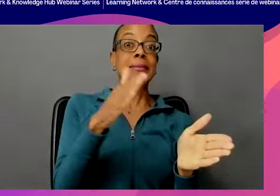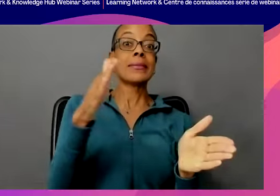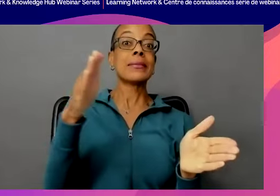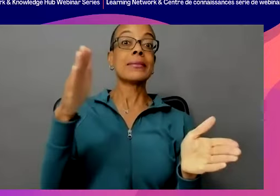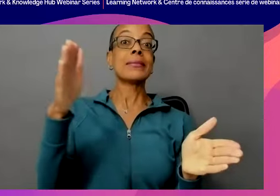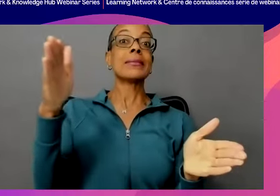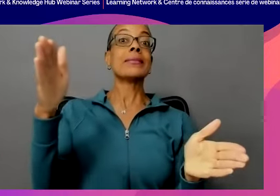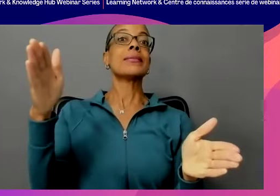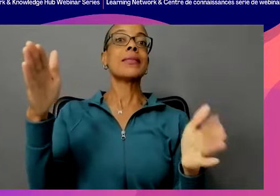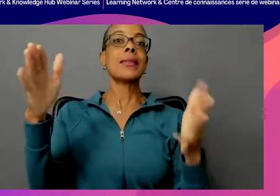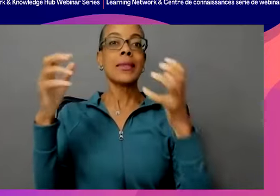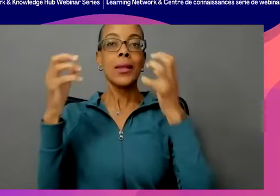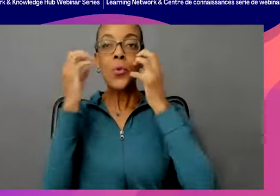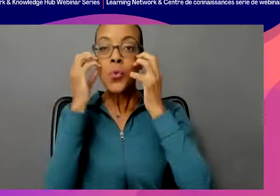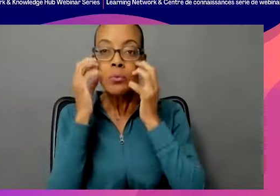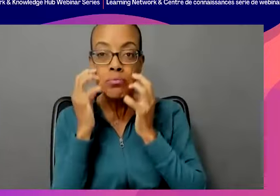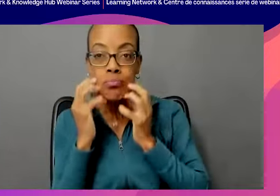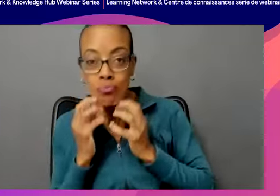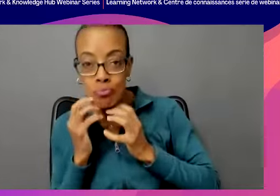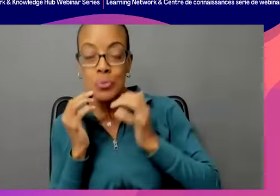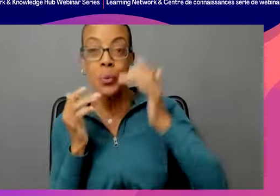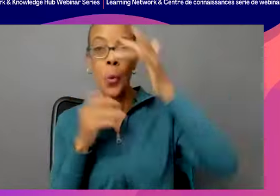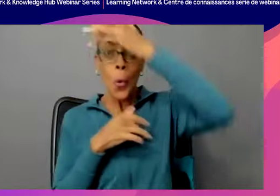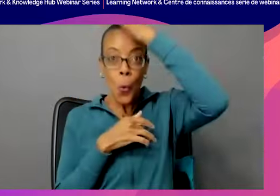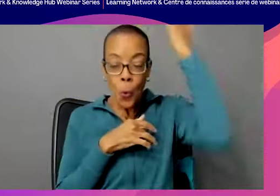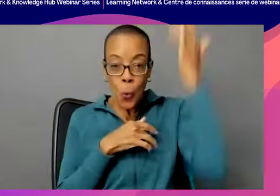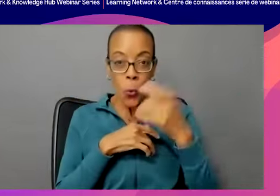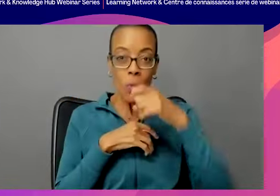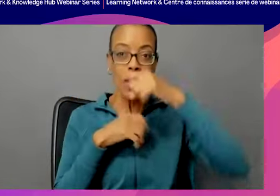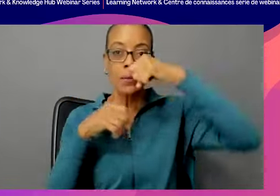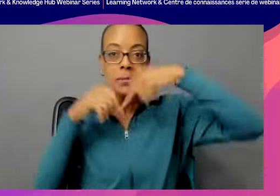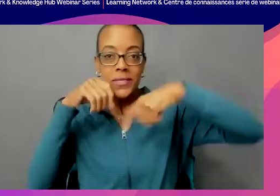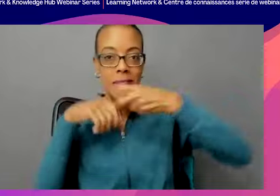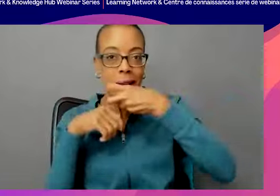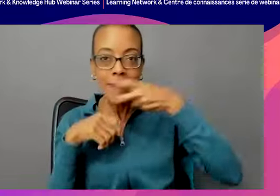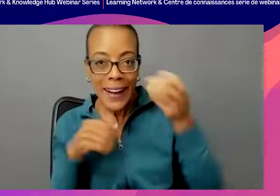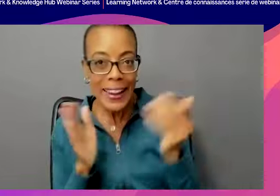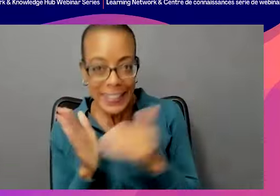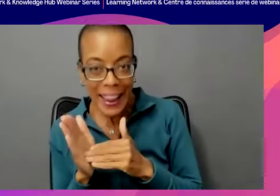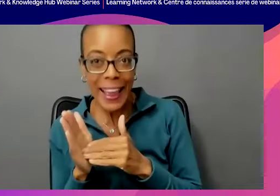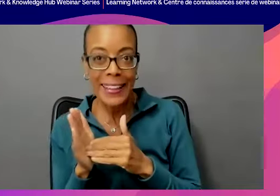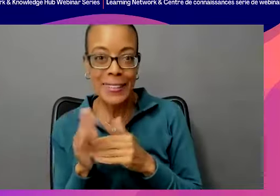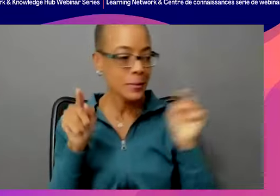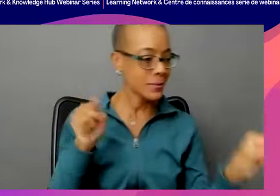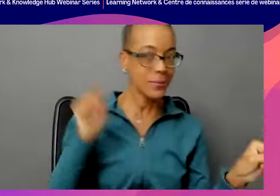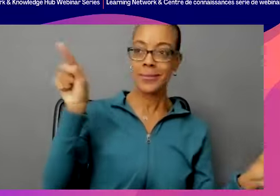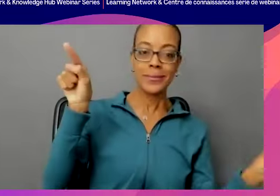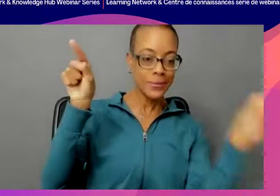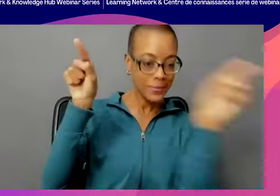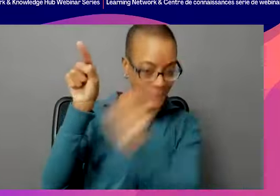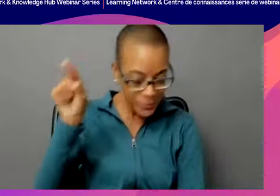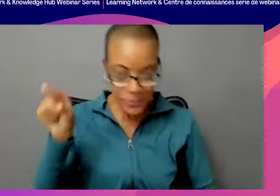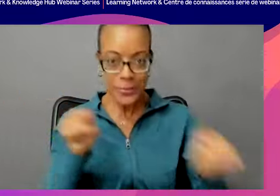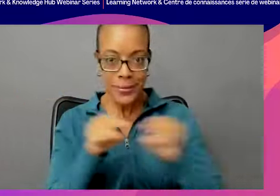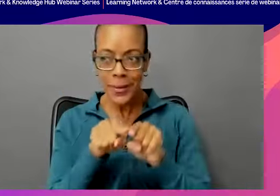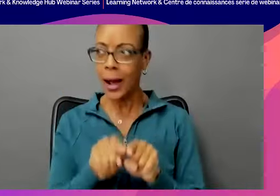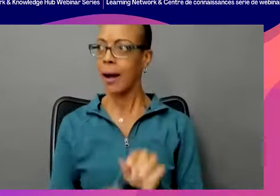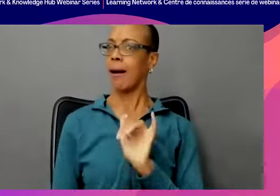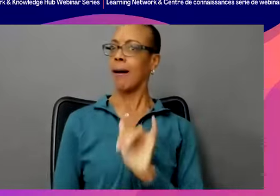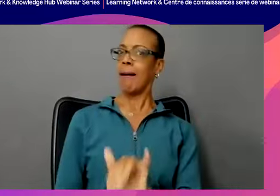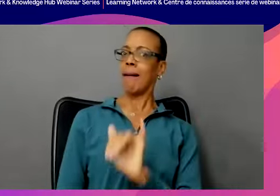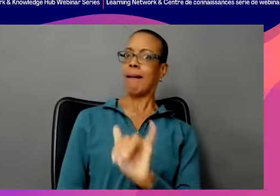getting wrinkly and going bald and losing our teeth. So I heard that them drawing that before, and I'm like, wow, that